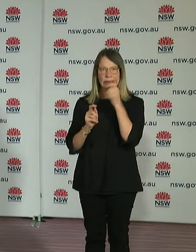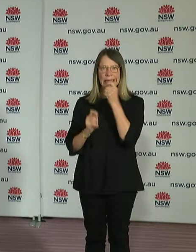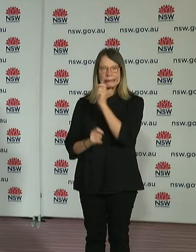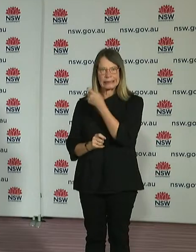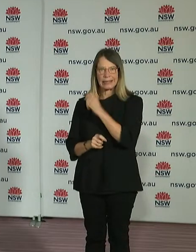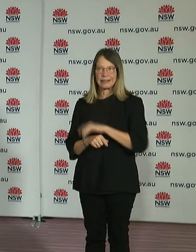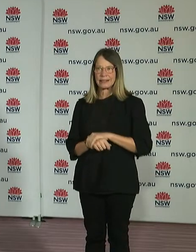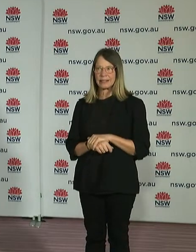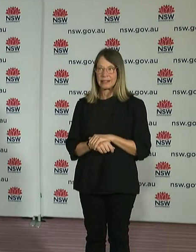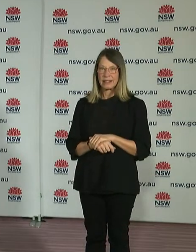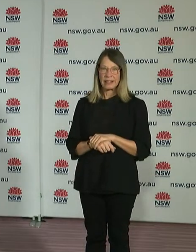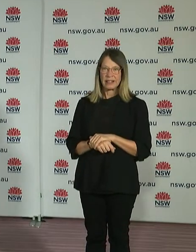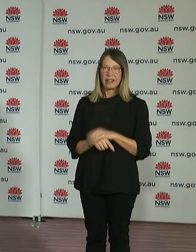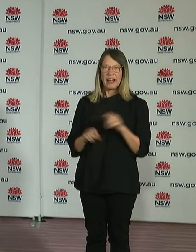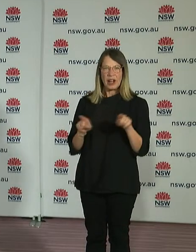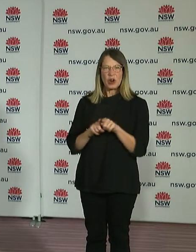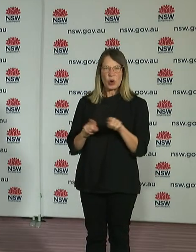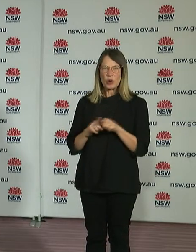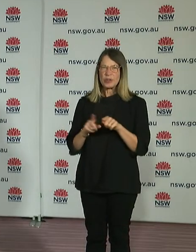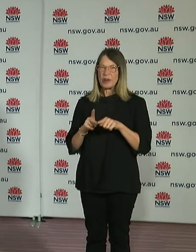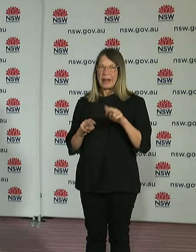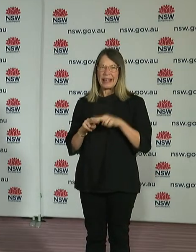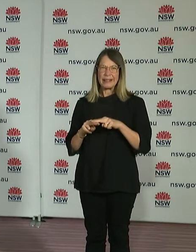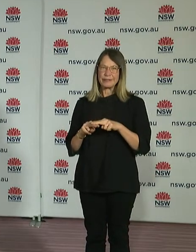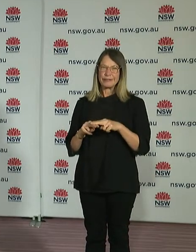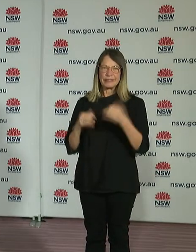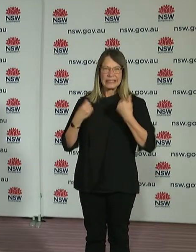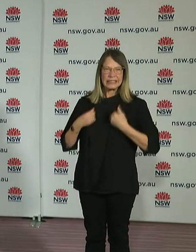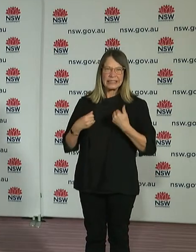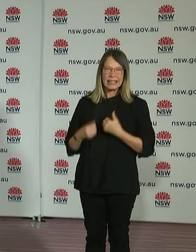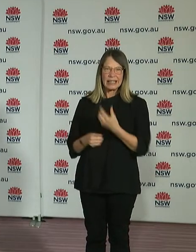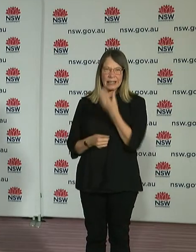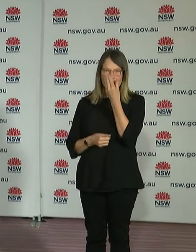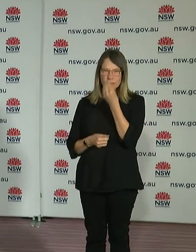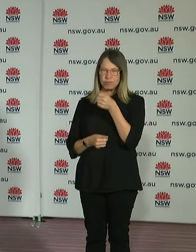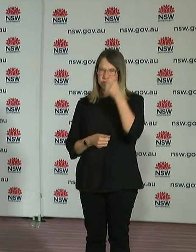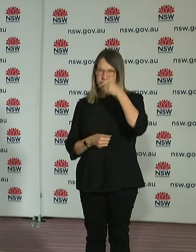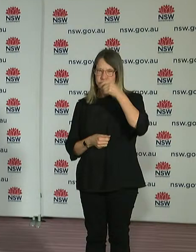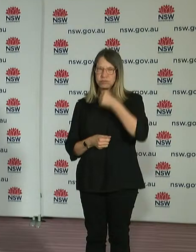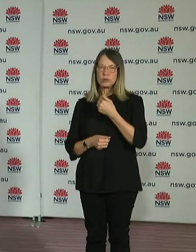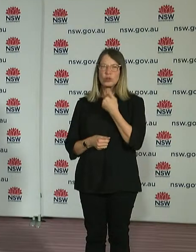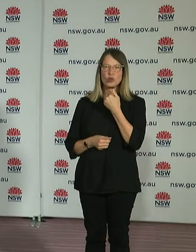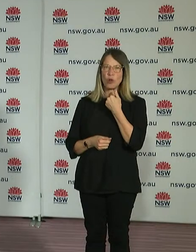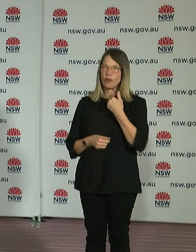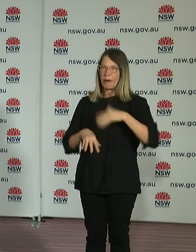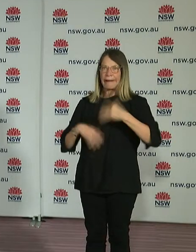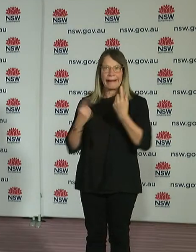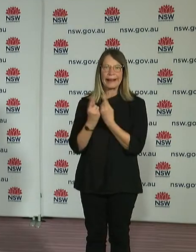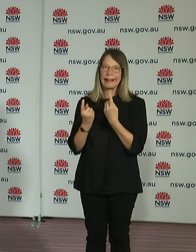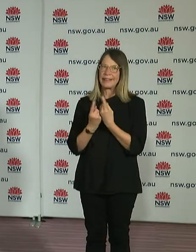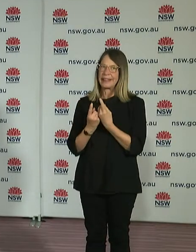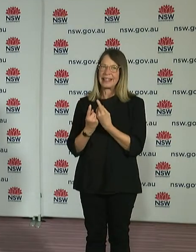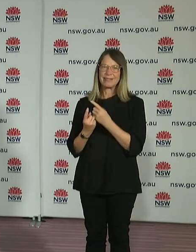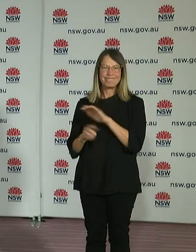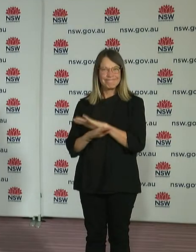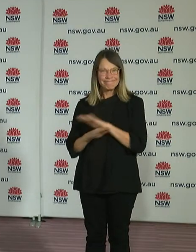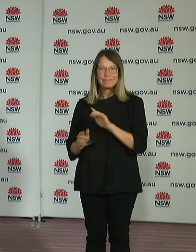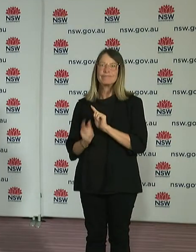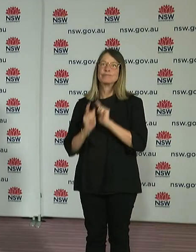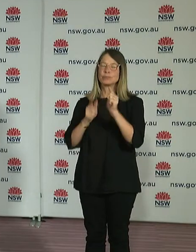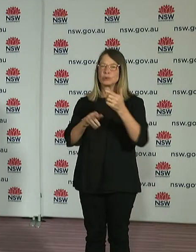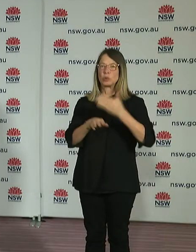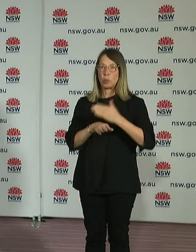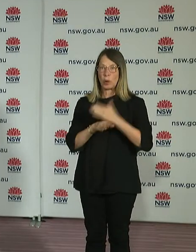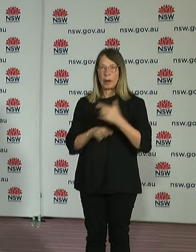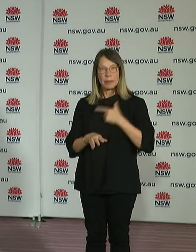work if they've got a sniffle, a sore throat and runny nose, given the fact that we've progressed so much around working from